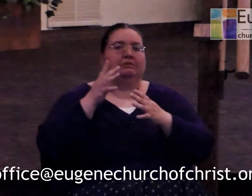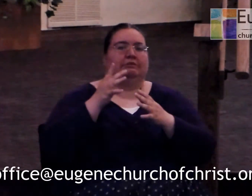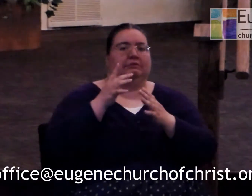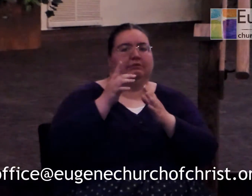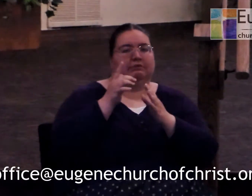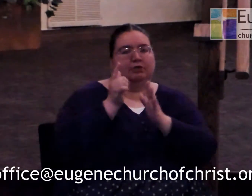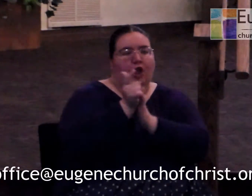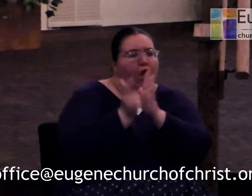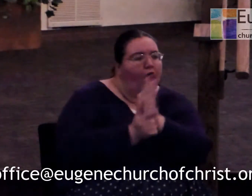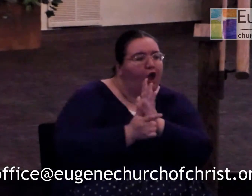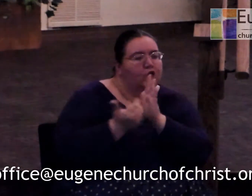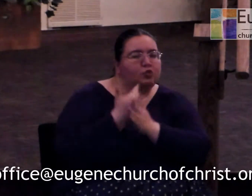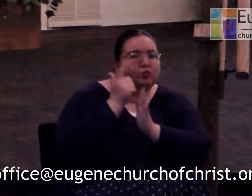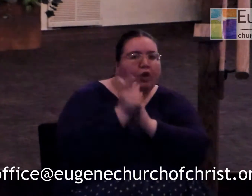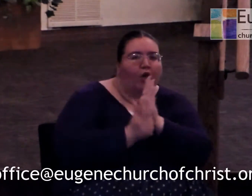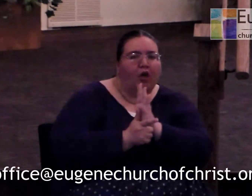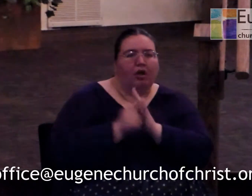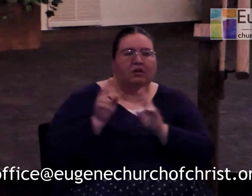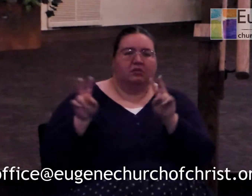lot is anyone's opinion about the gospel.